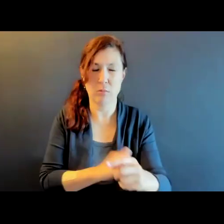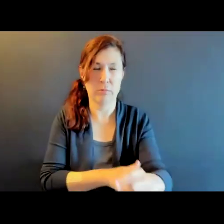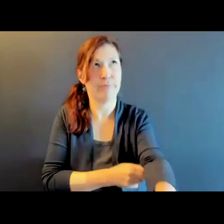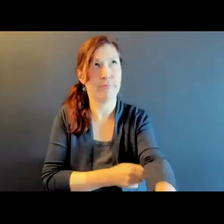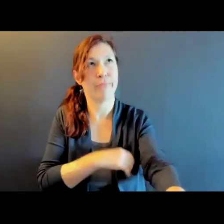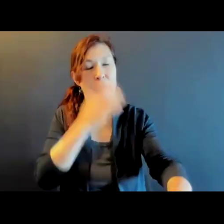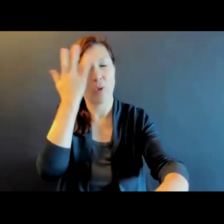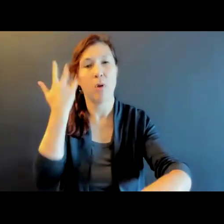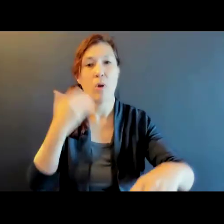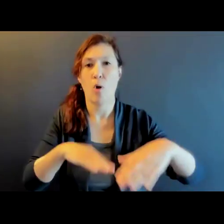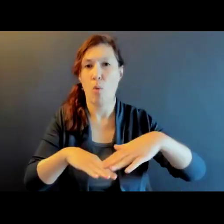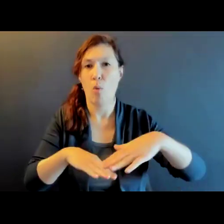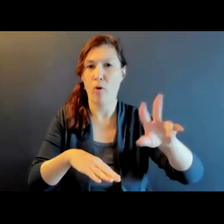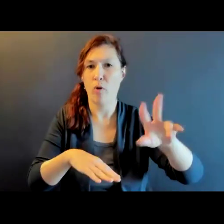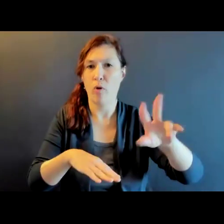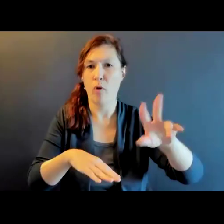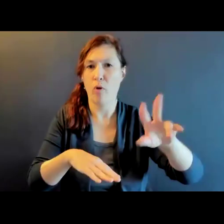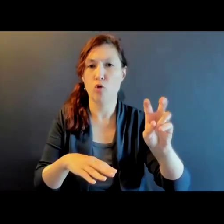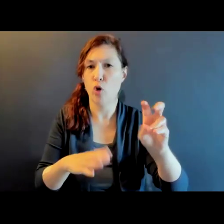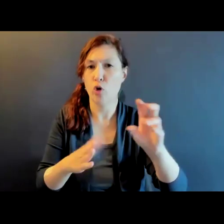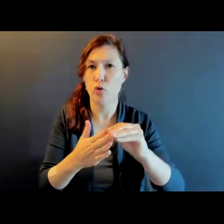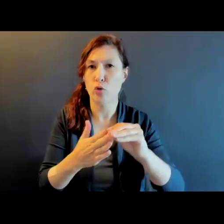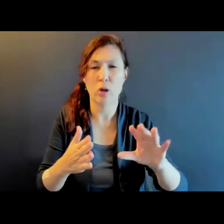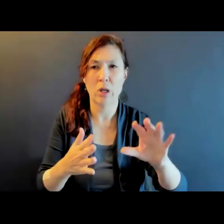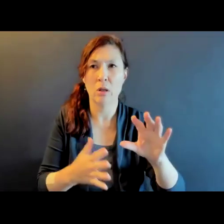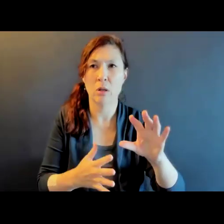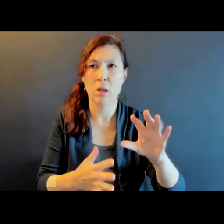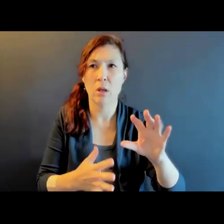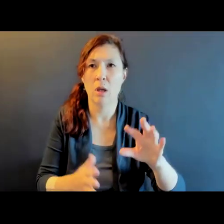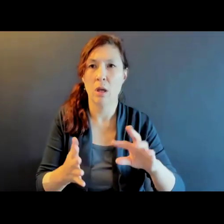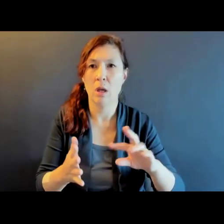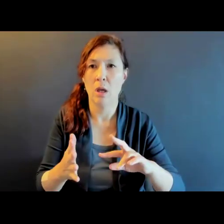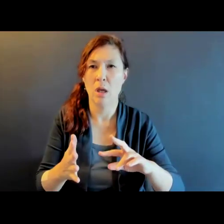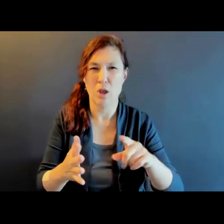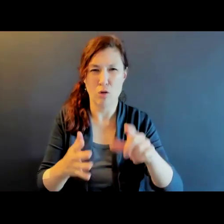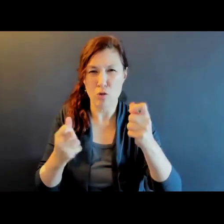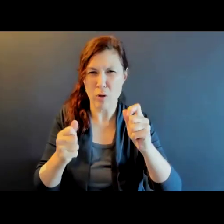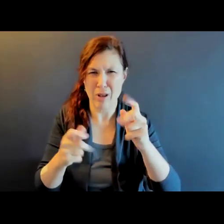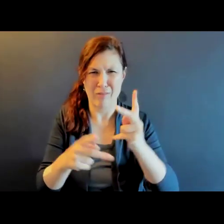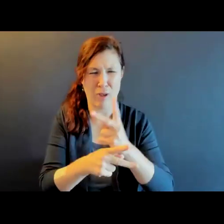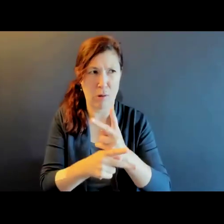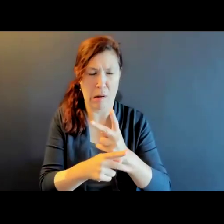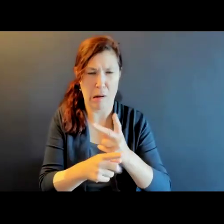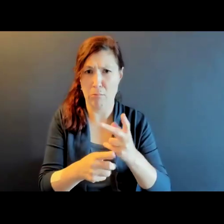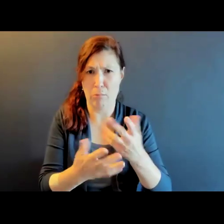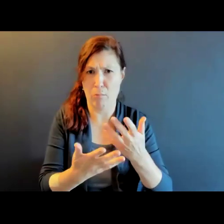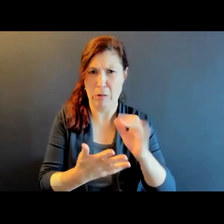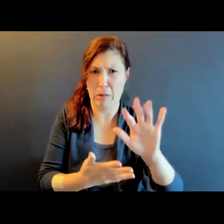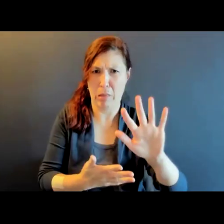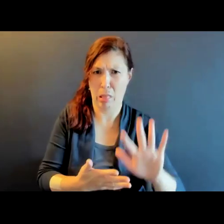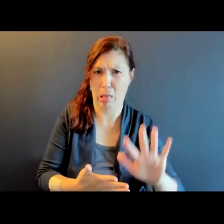the difficulty in assessing their social economic status because of all